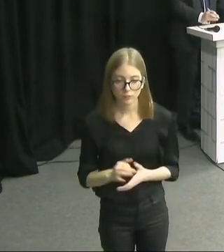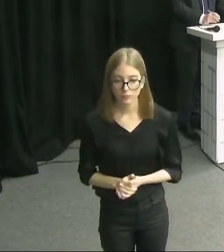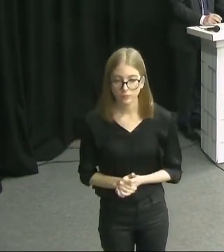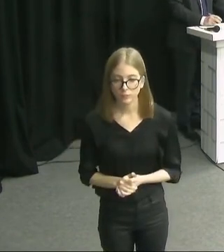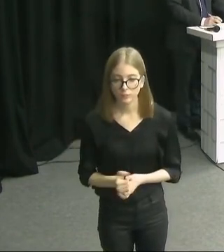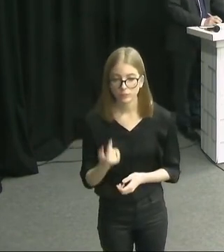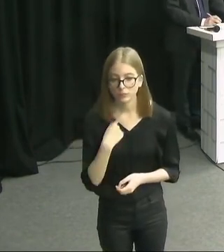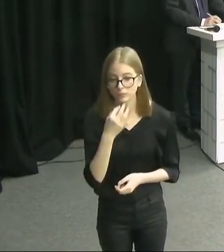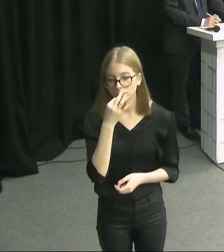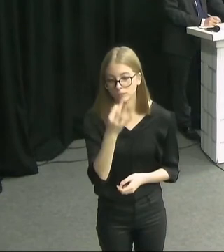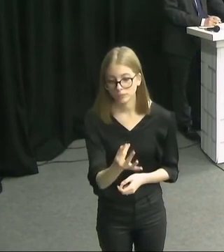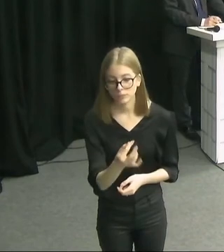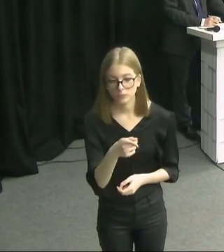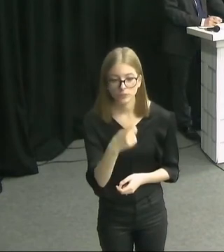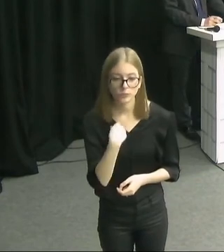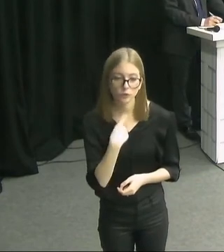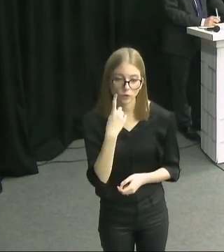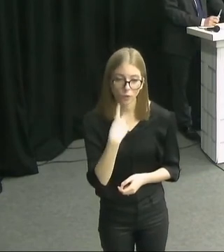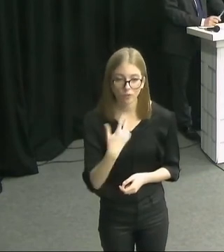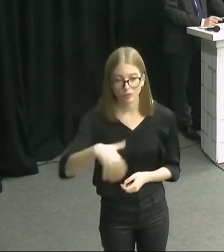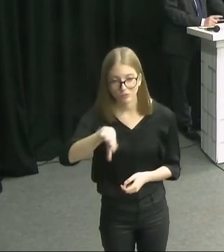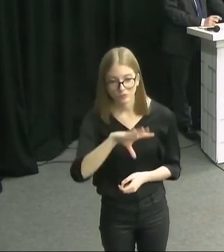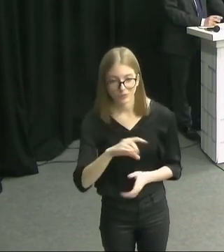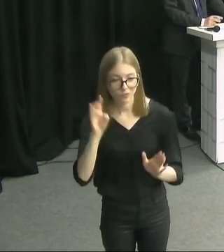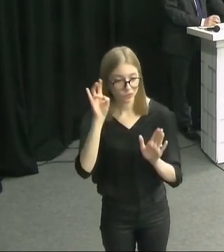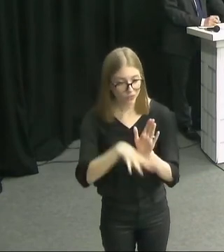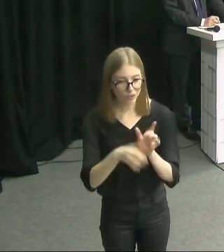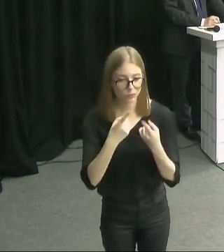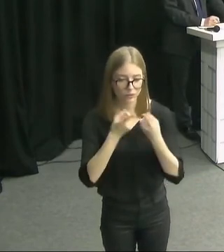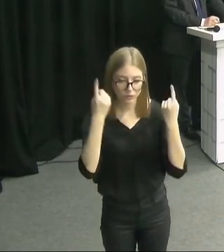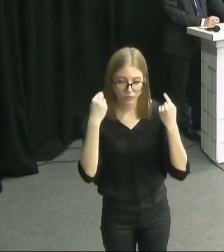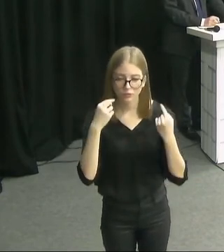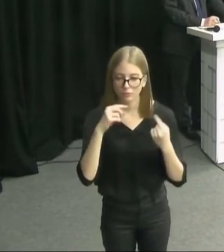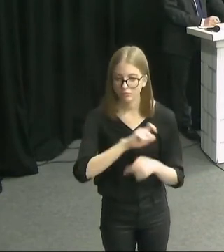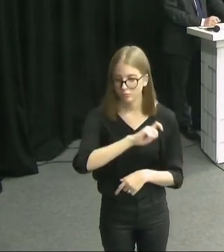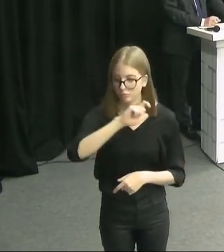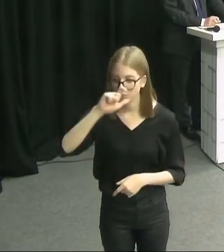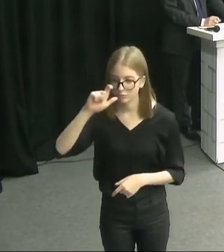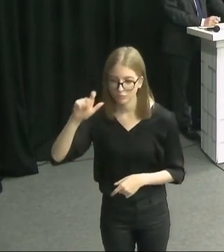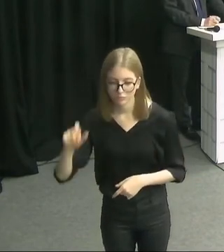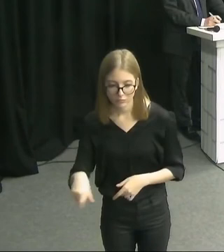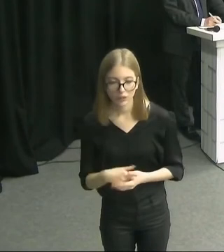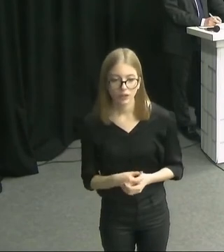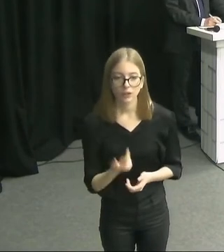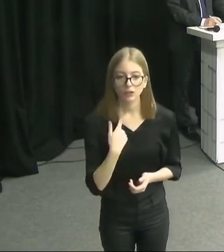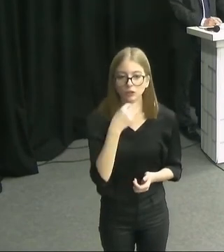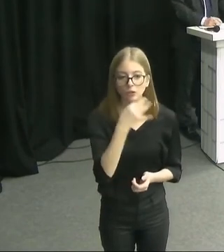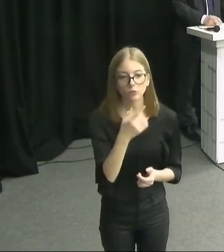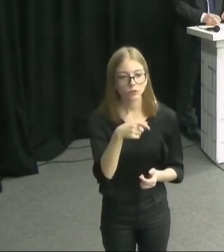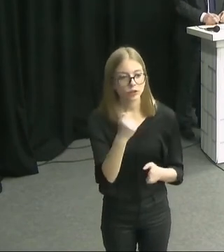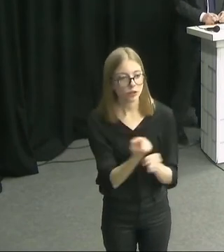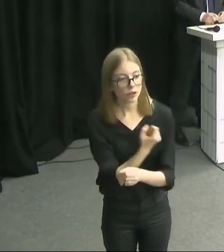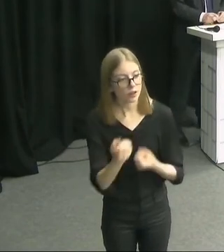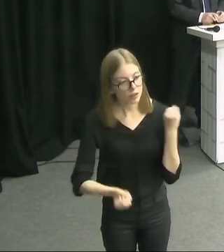known worldwide. Professor Thomas, when I said that I want you to stay as long as possible in the university, I